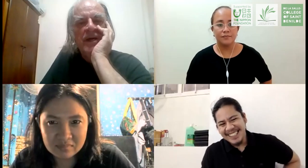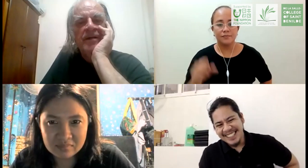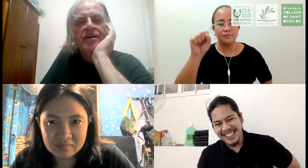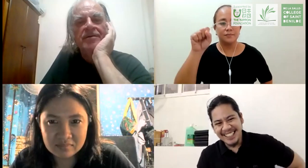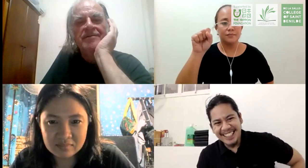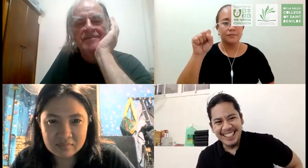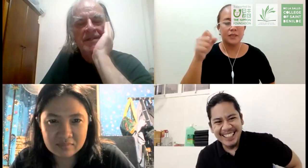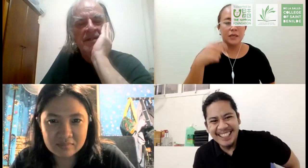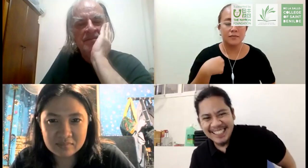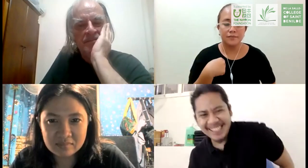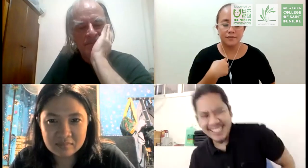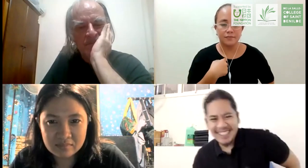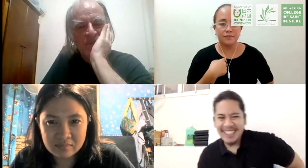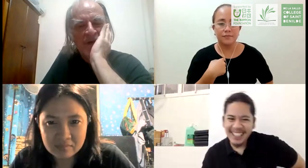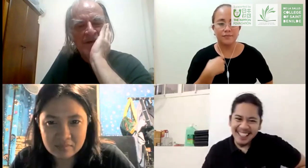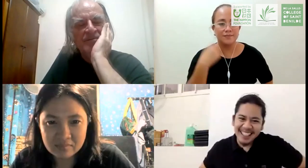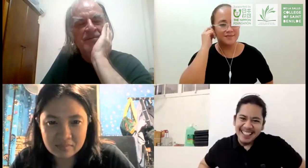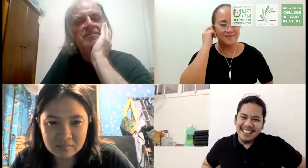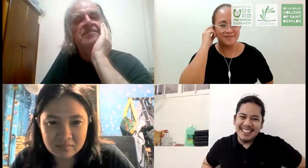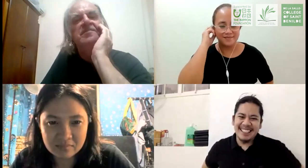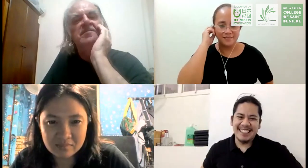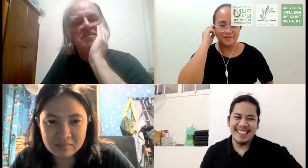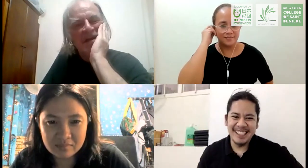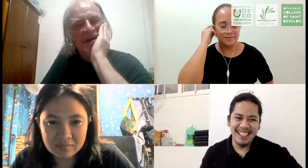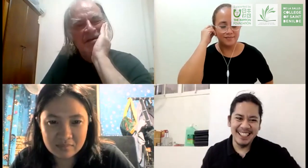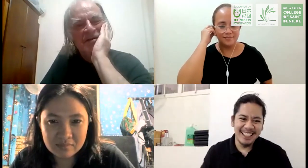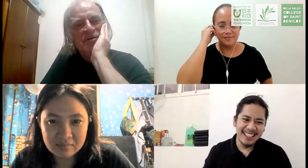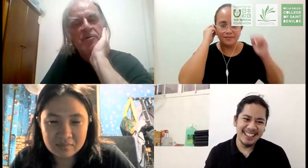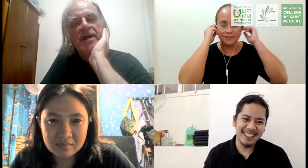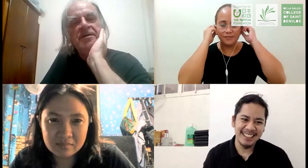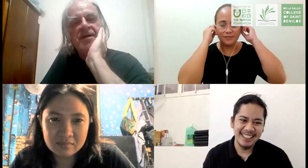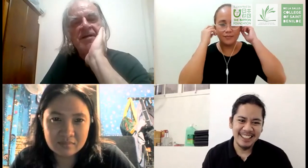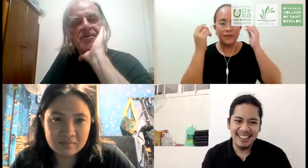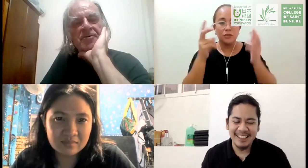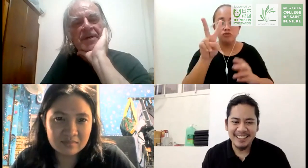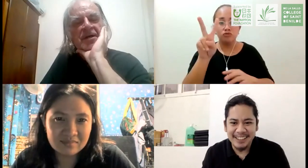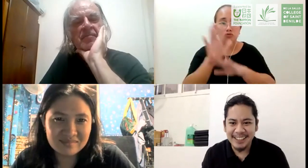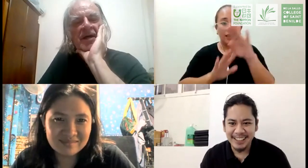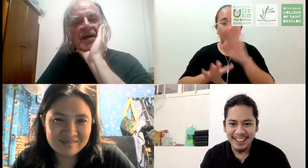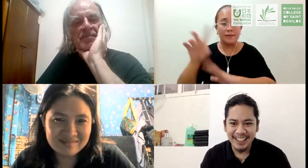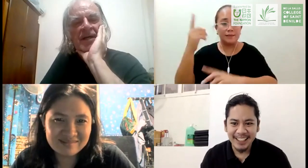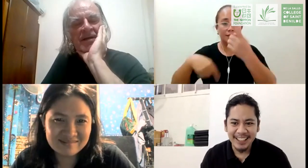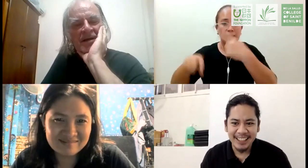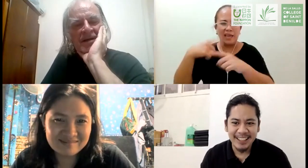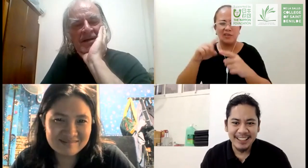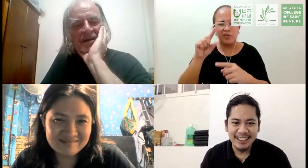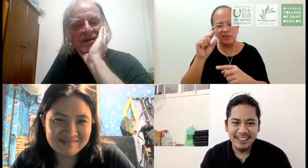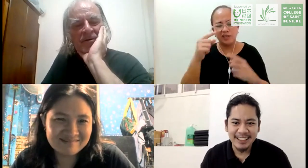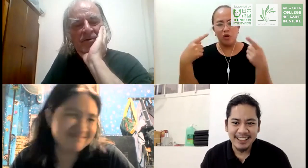groove, Two-handed. but we're still fighting Yeah. each other still. Two-handed signs are a bit complex, but you don't